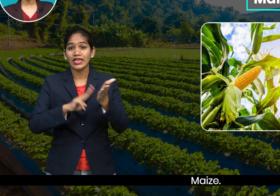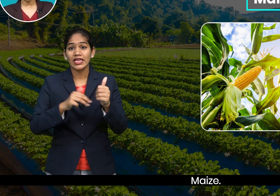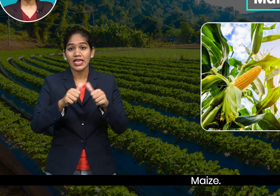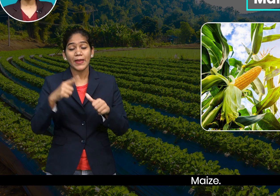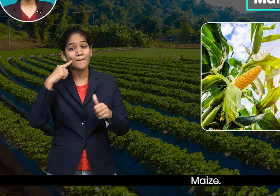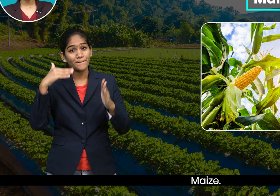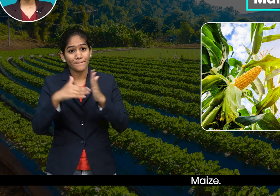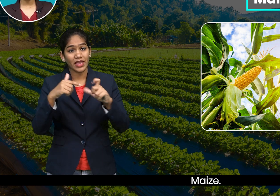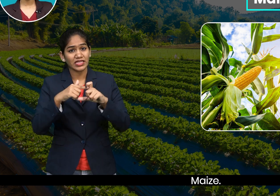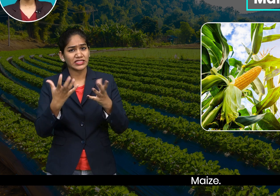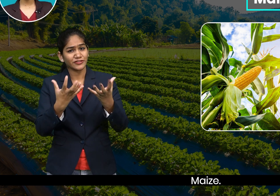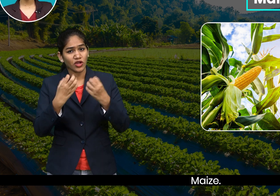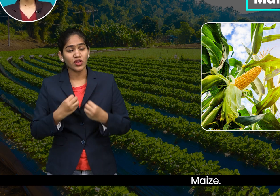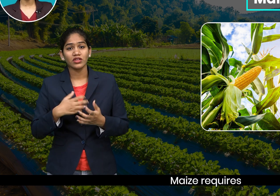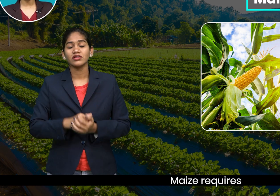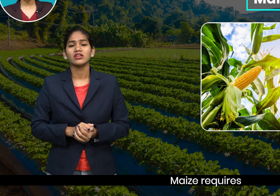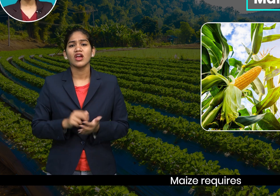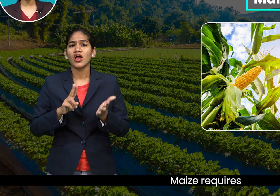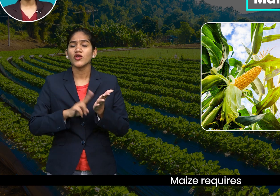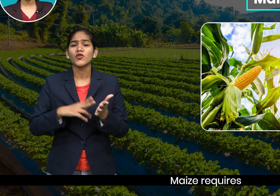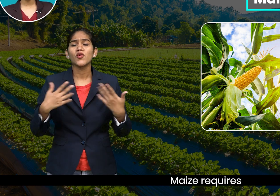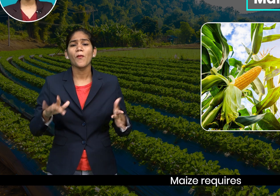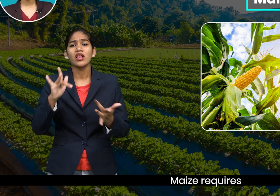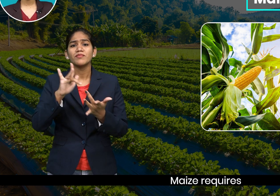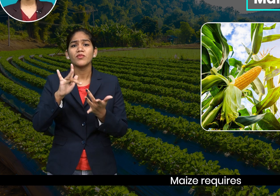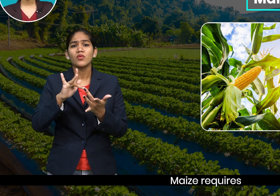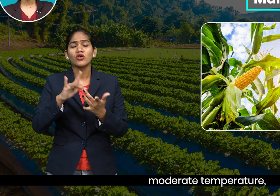Maize requires moderate temperature,